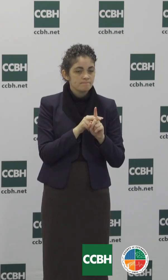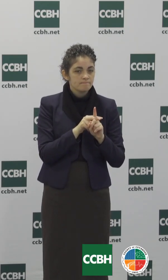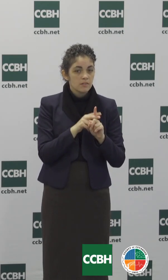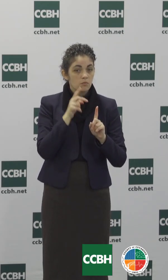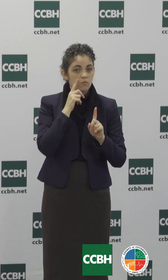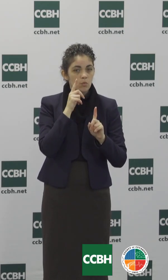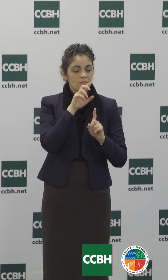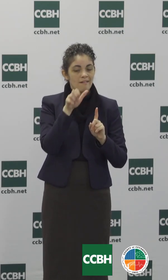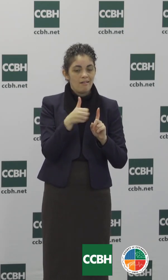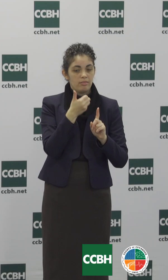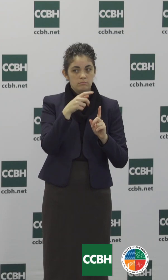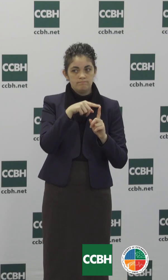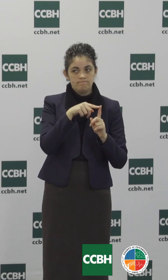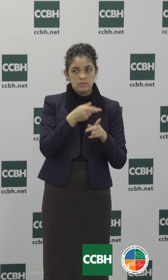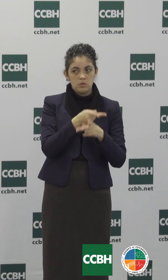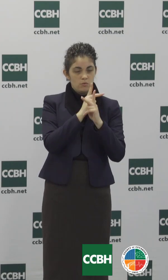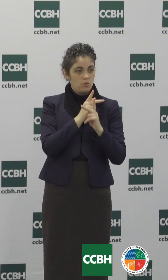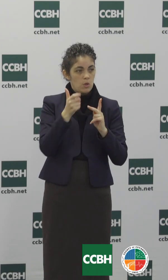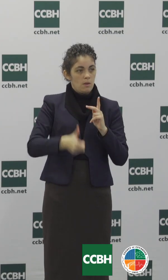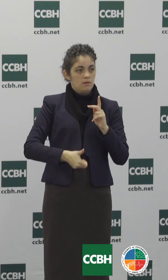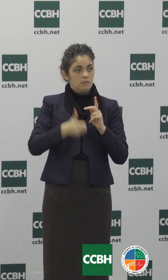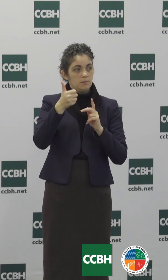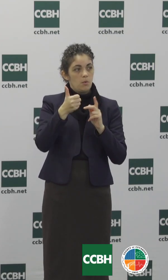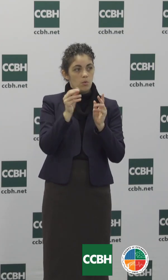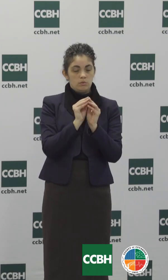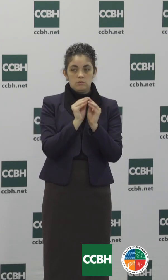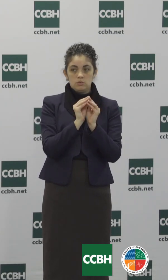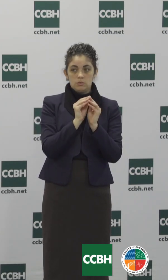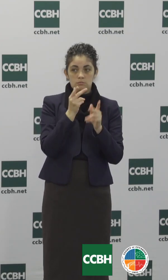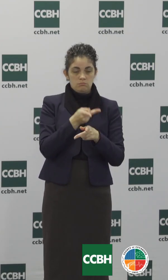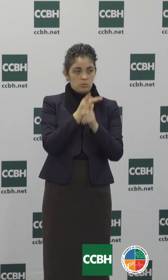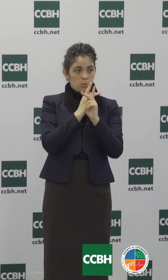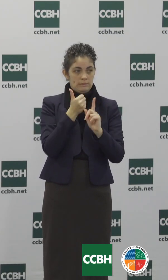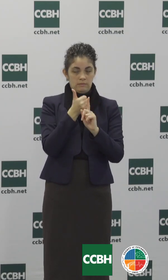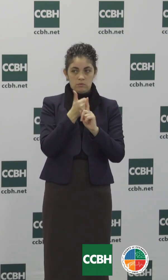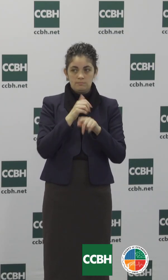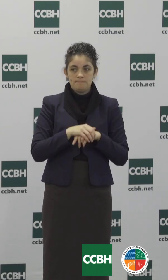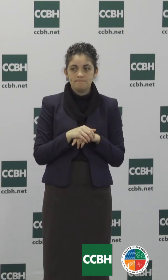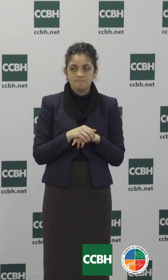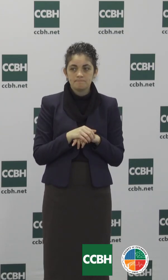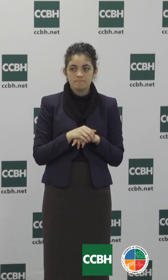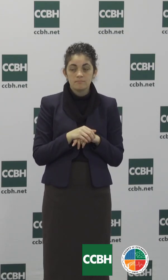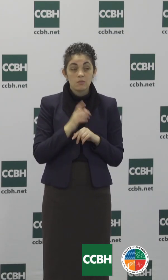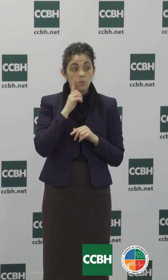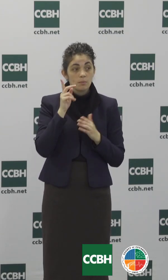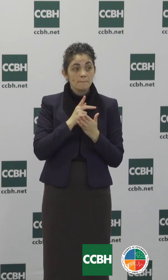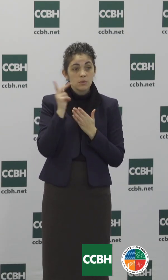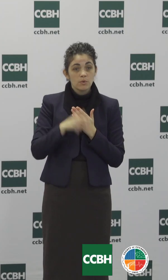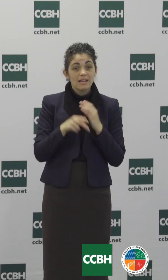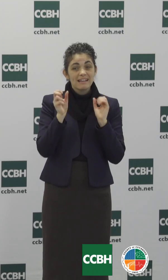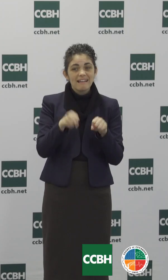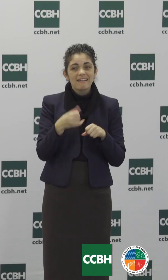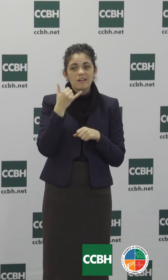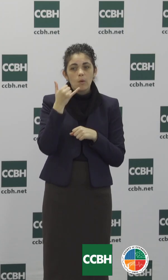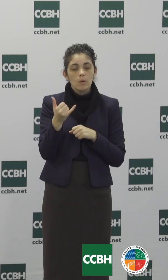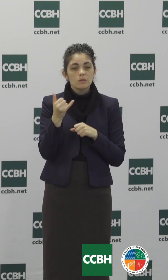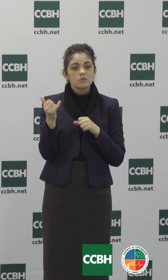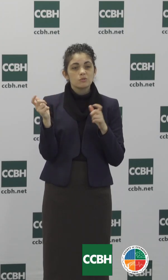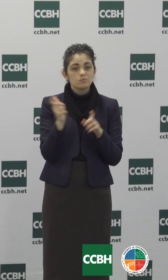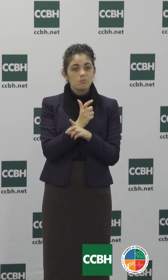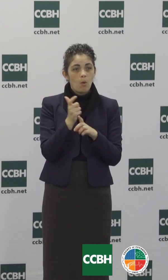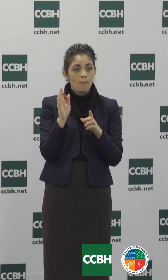EDL loan, the larger loan. For this program, you can call the Small